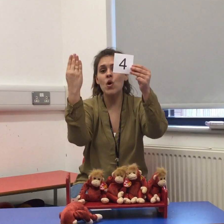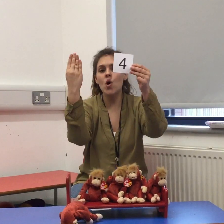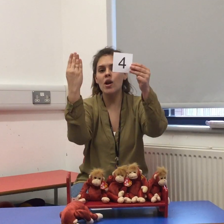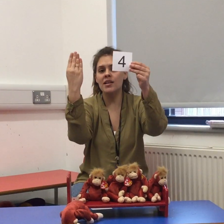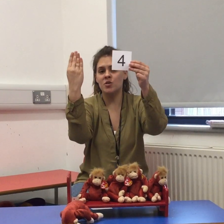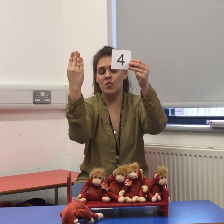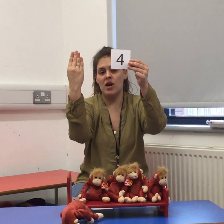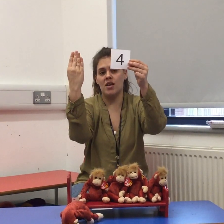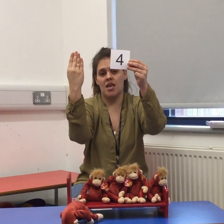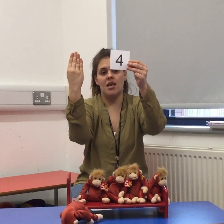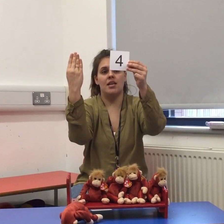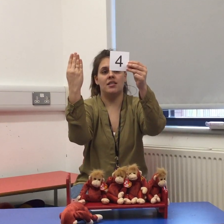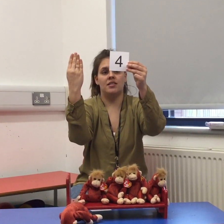1, 2, 3, 4 little monkeys.